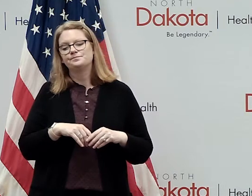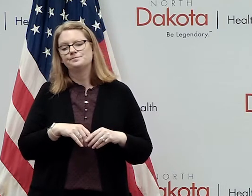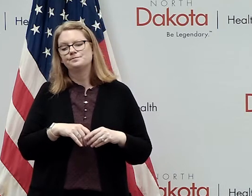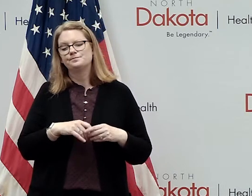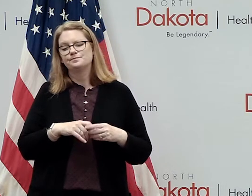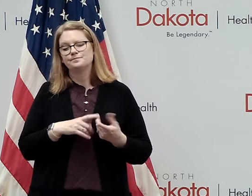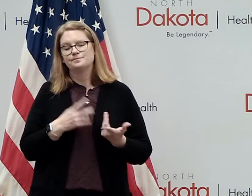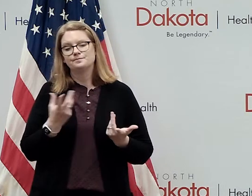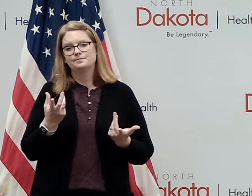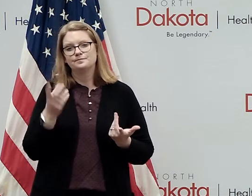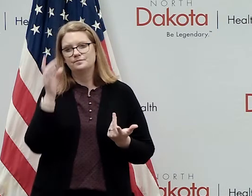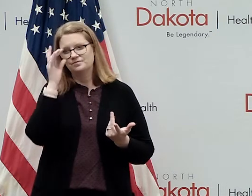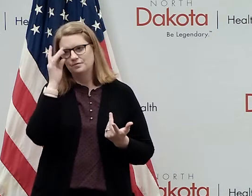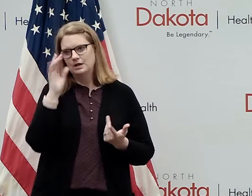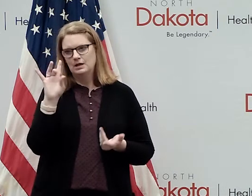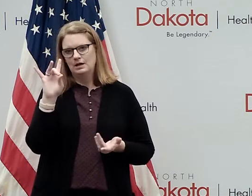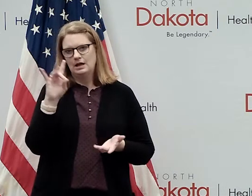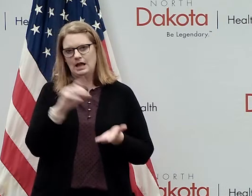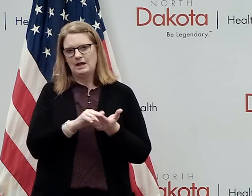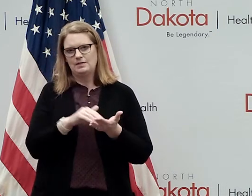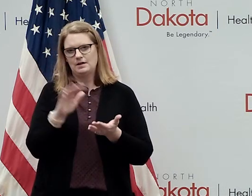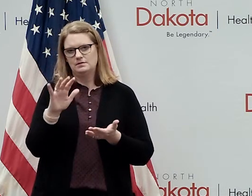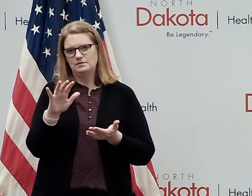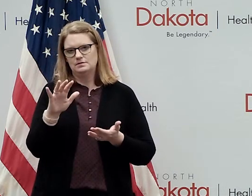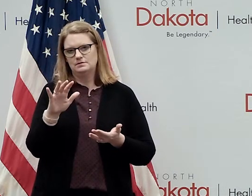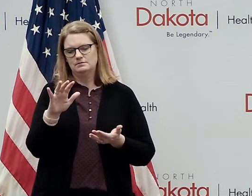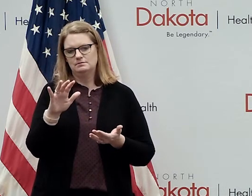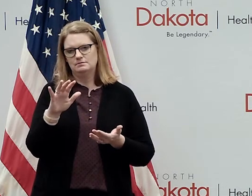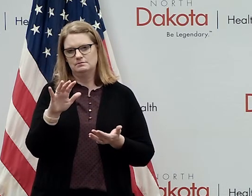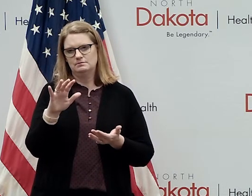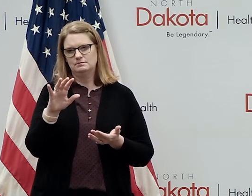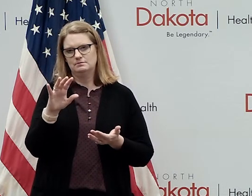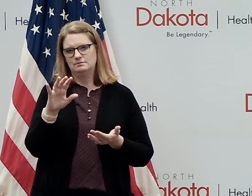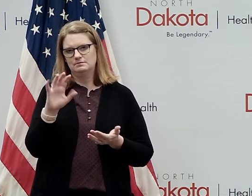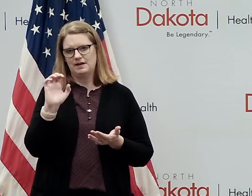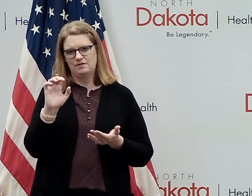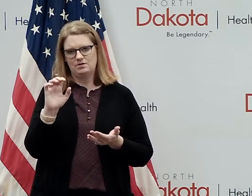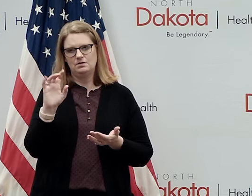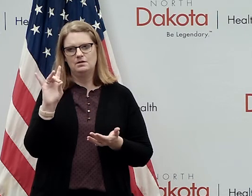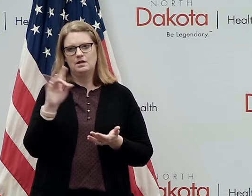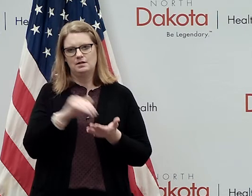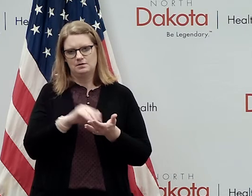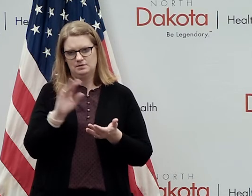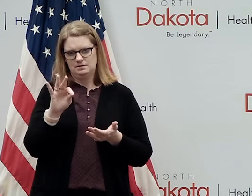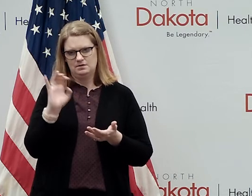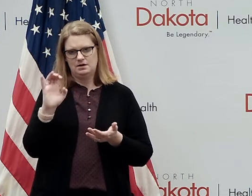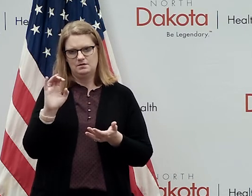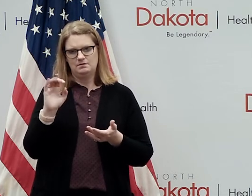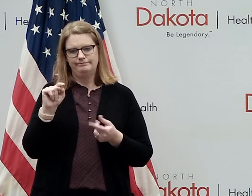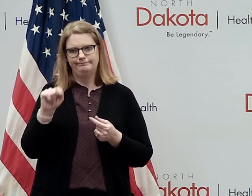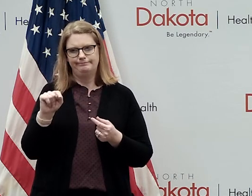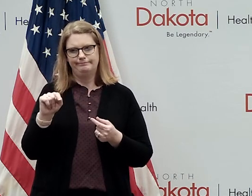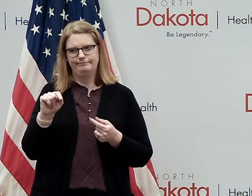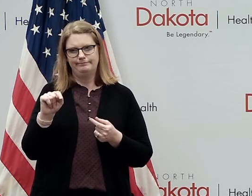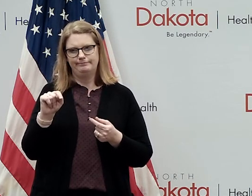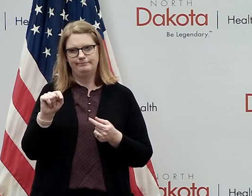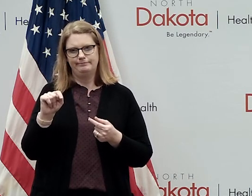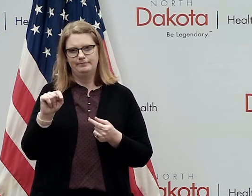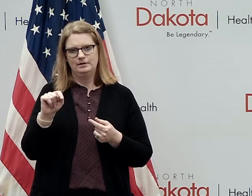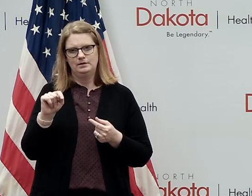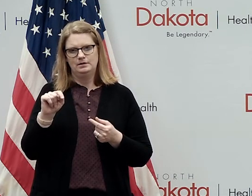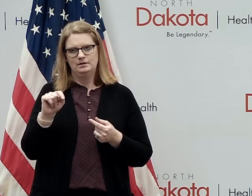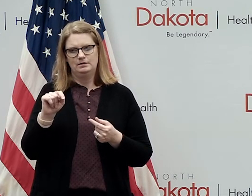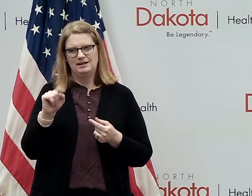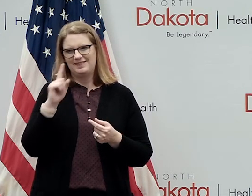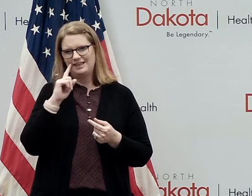about, is it 8,500 or 9,500 serology tests that have an expiration date, I